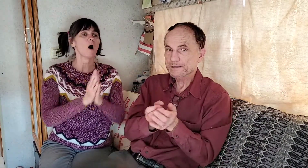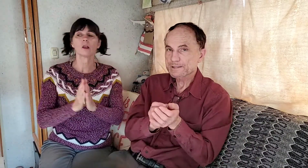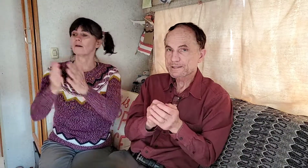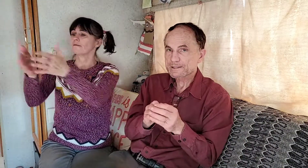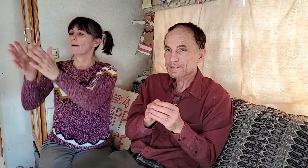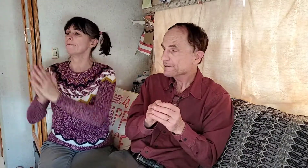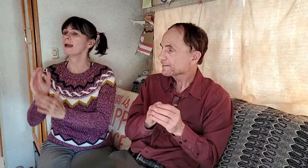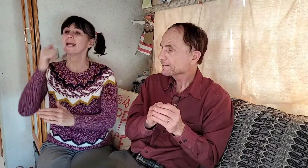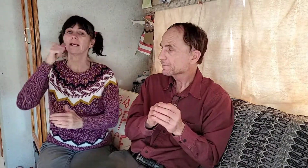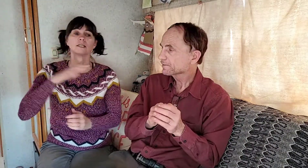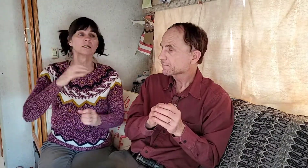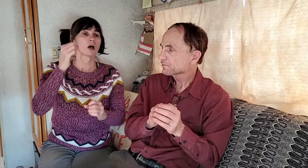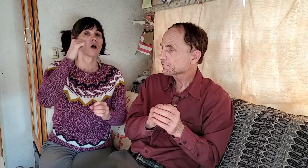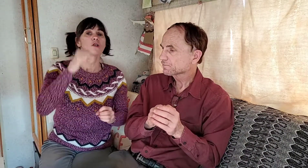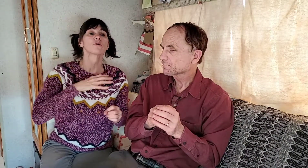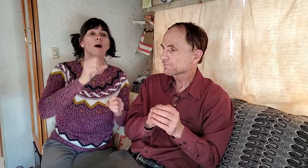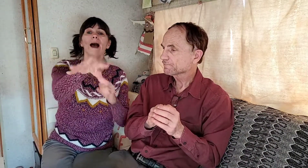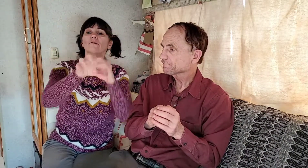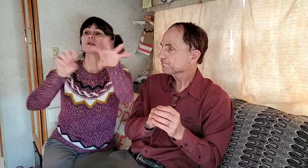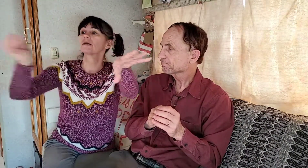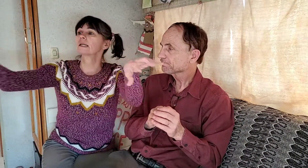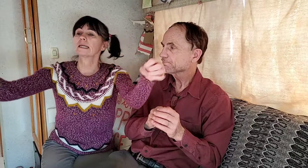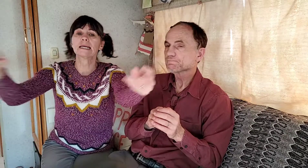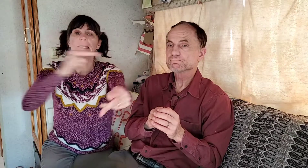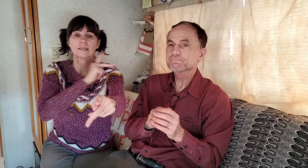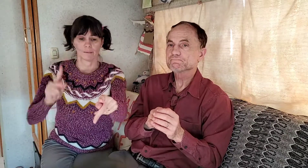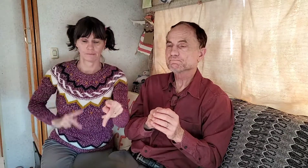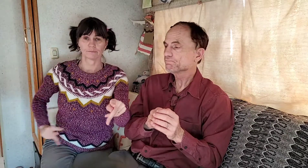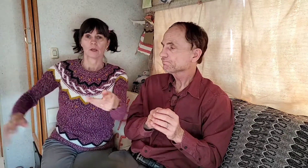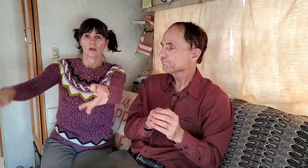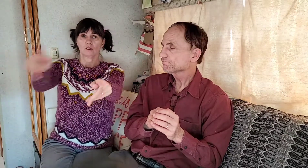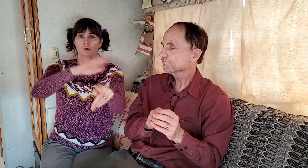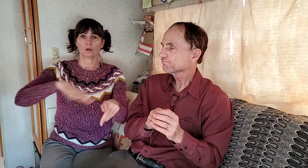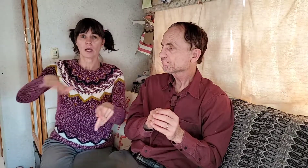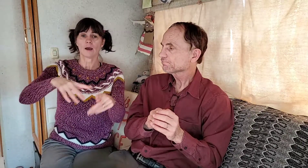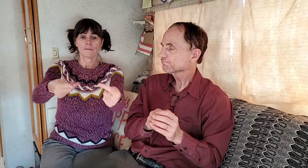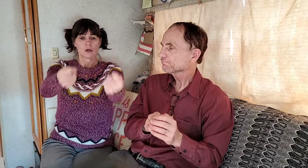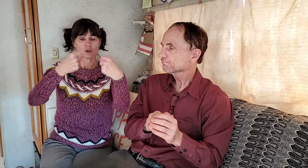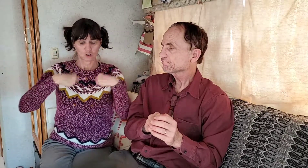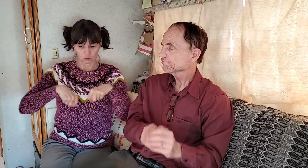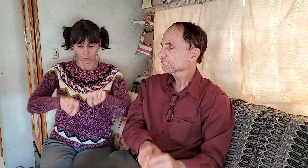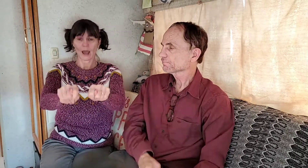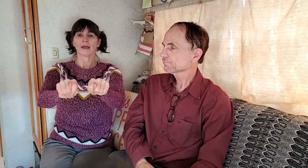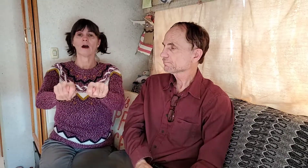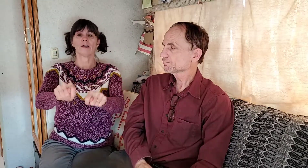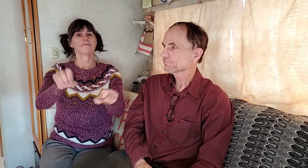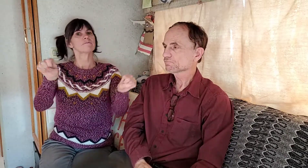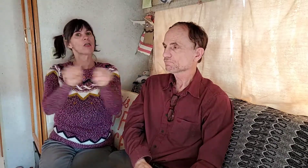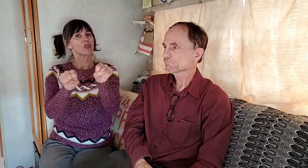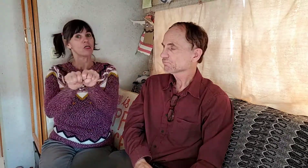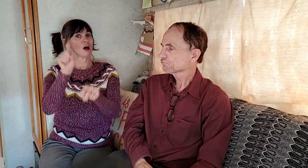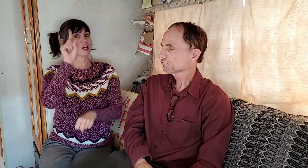of the maidens throughout the kingdom to come try on the